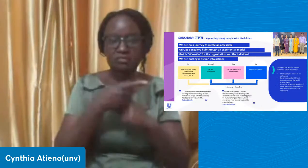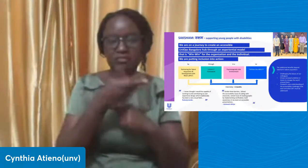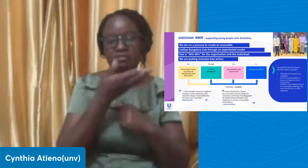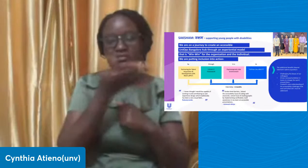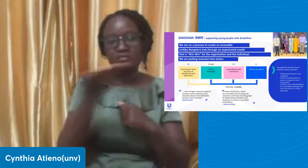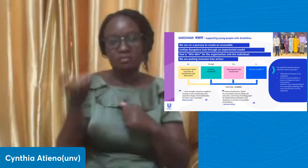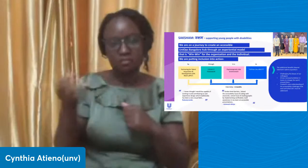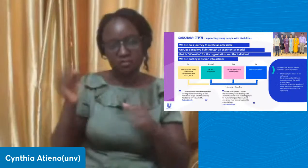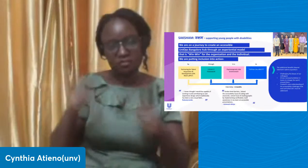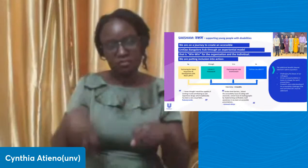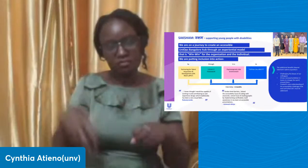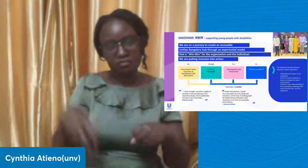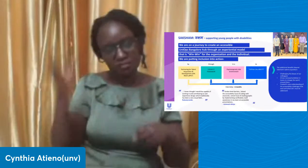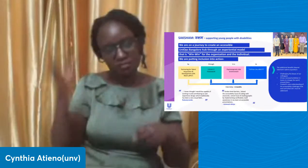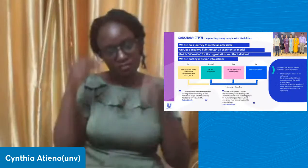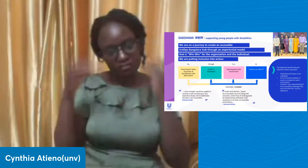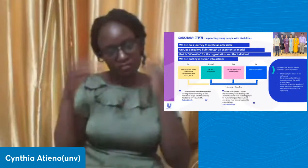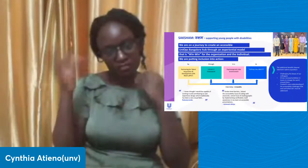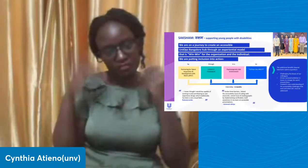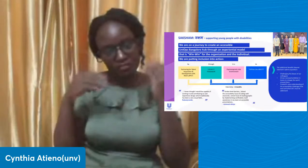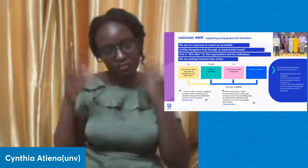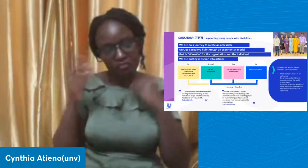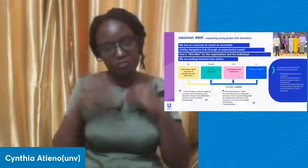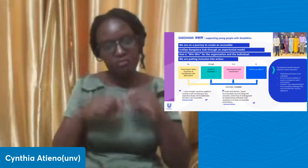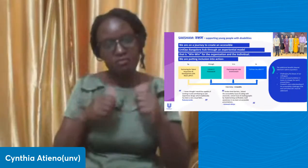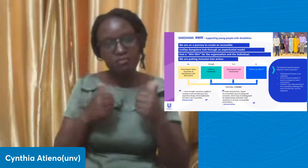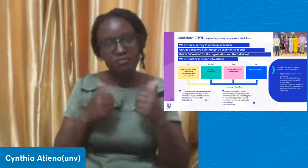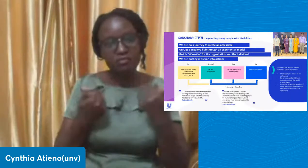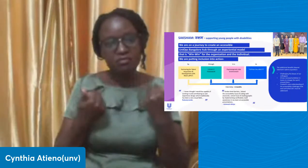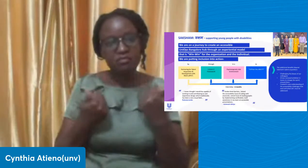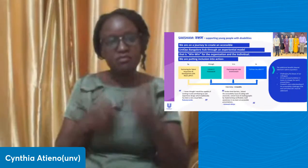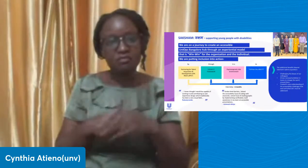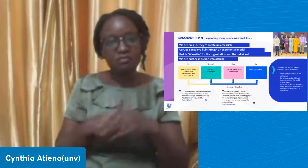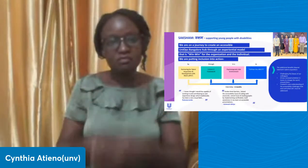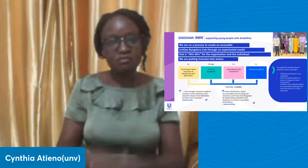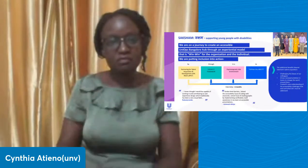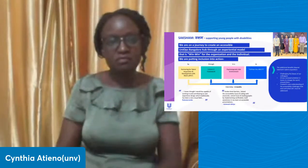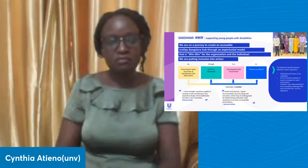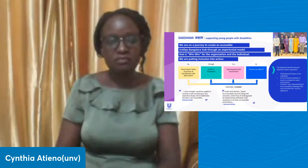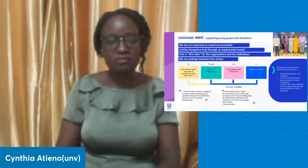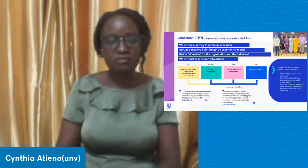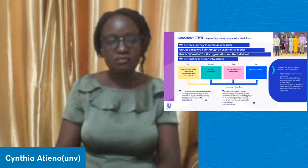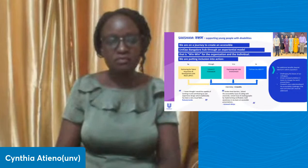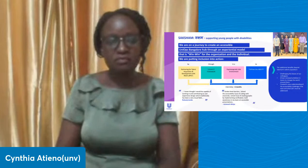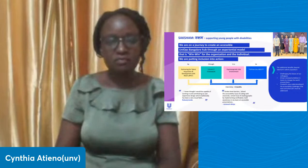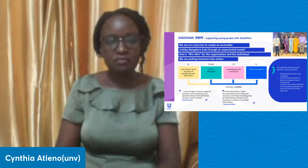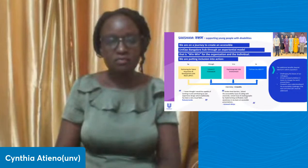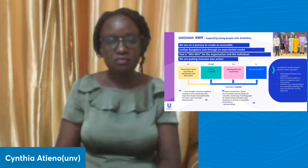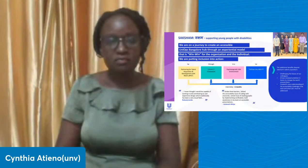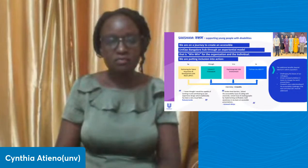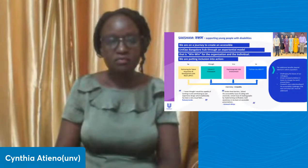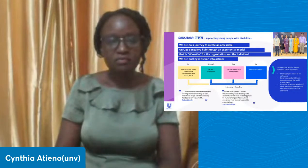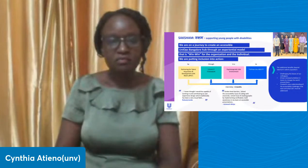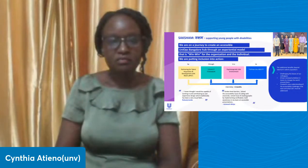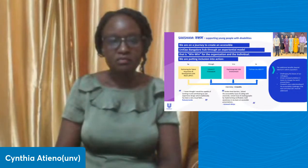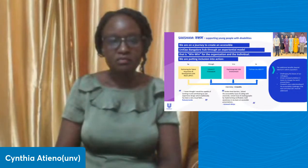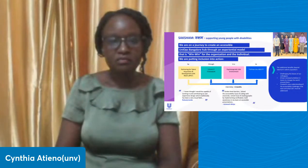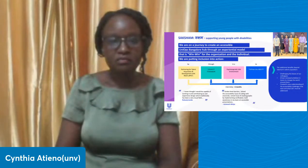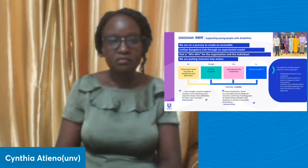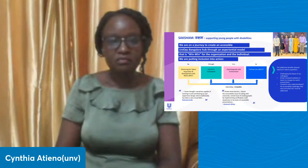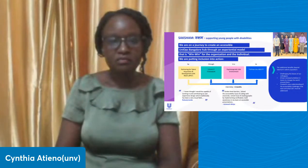know, interventions and support. You can see here an act, which is more about the policies and